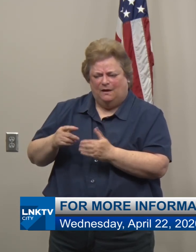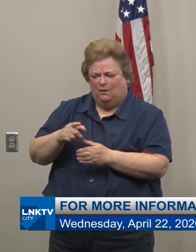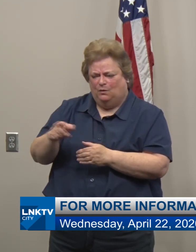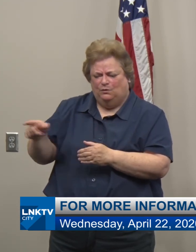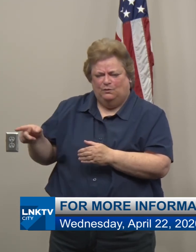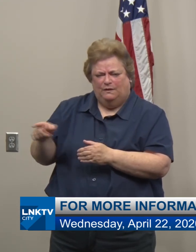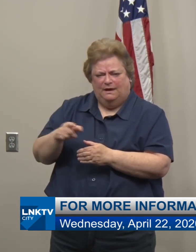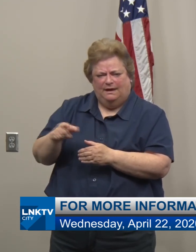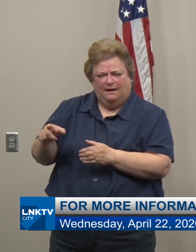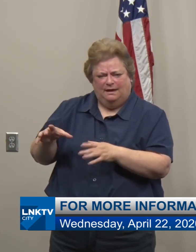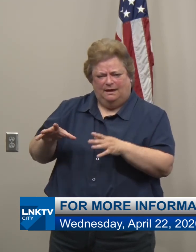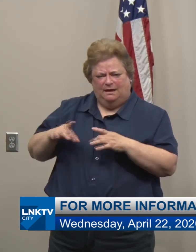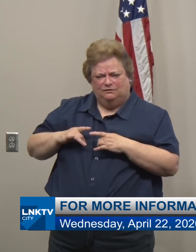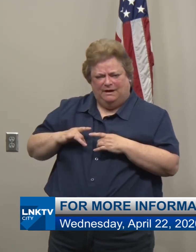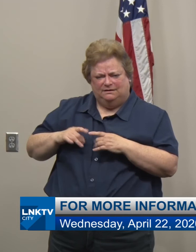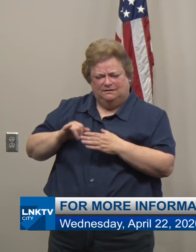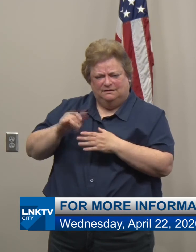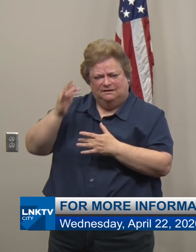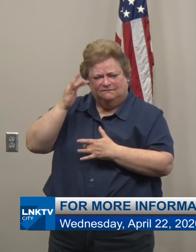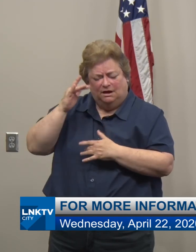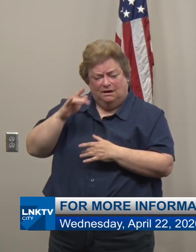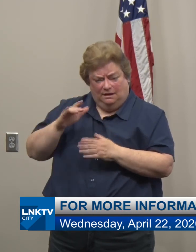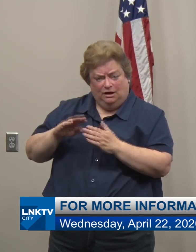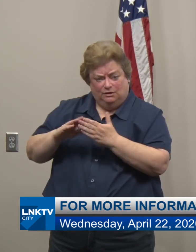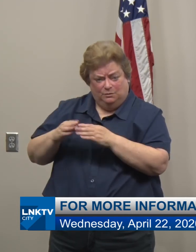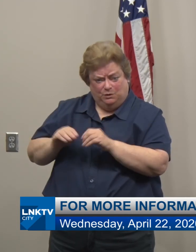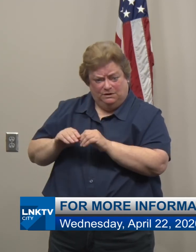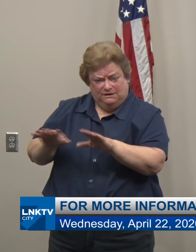had contracted the virus? Were they community spread?